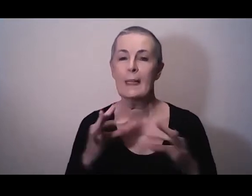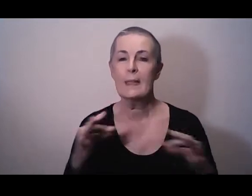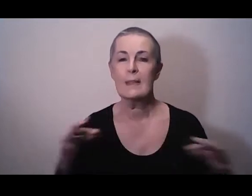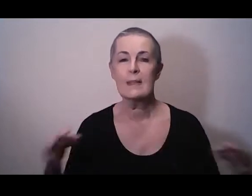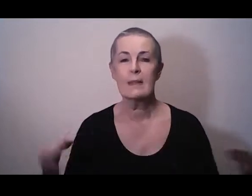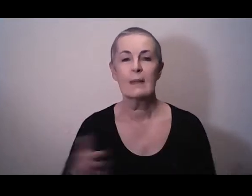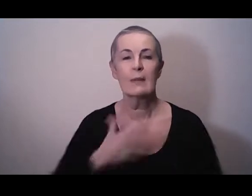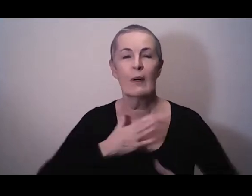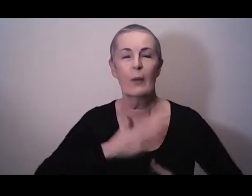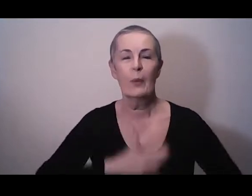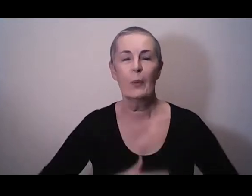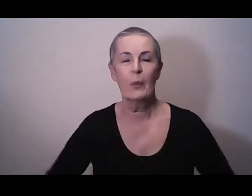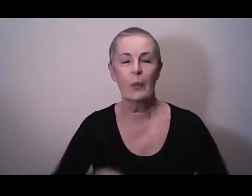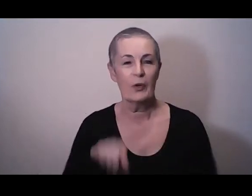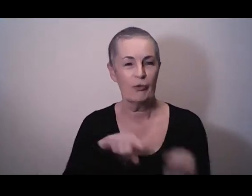practicing.